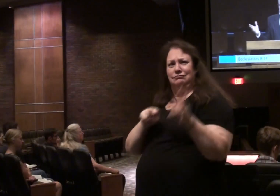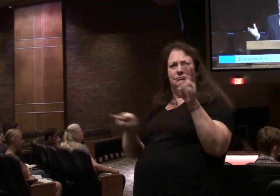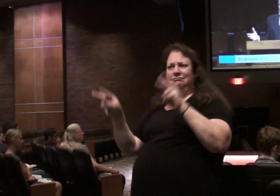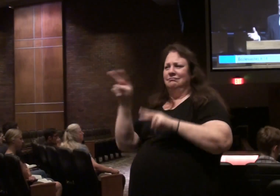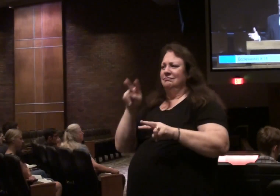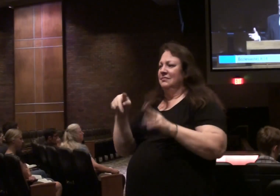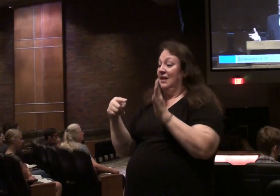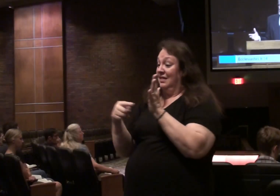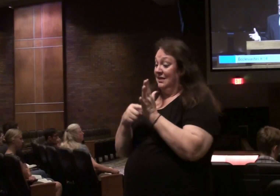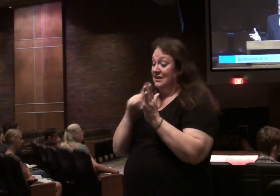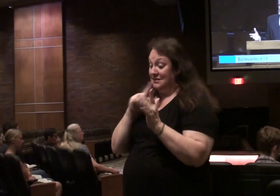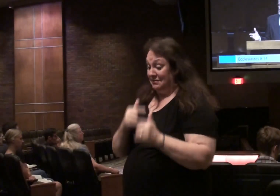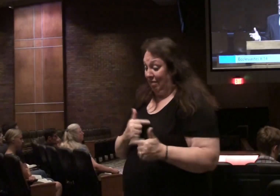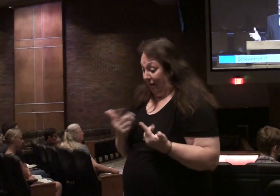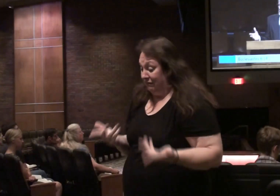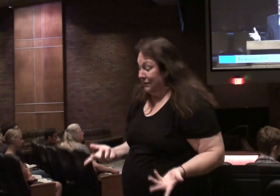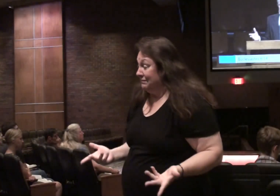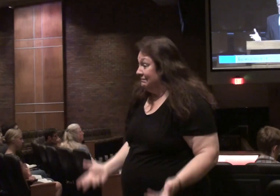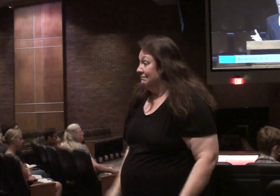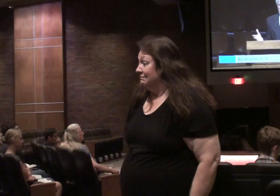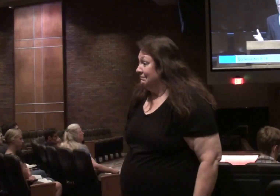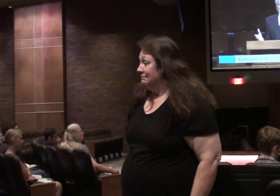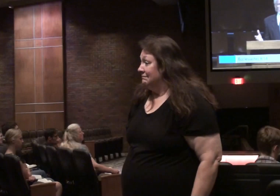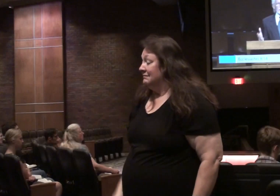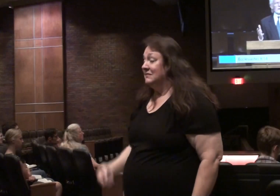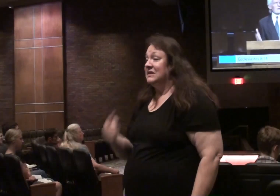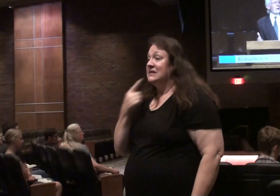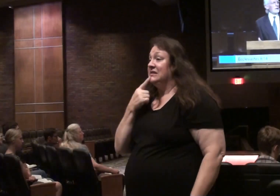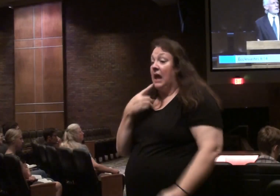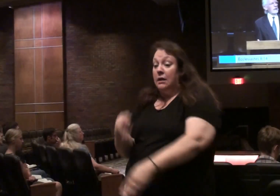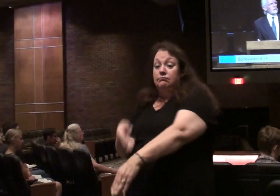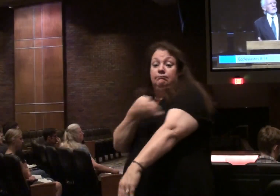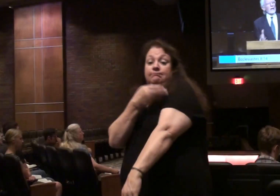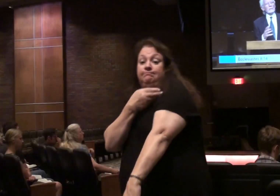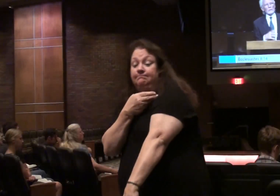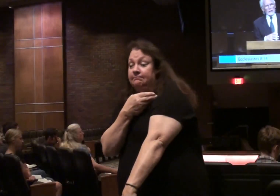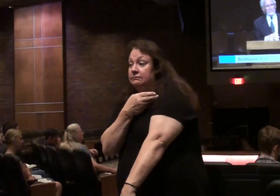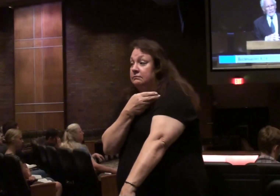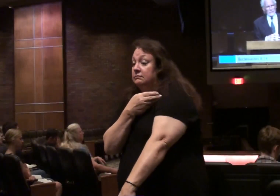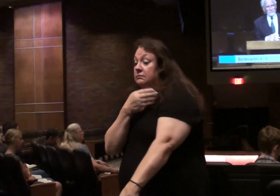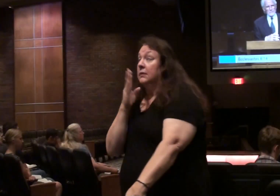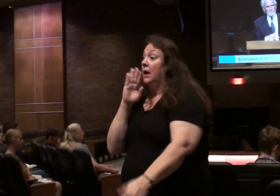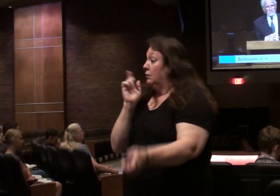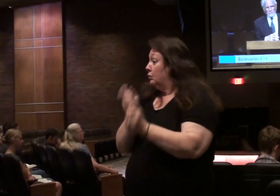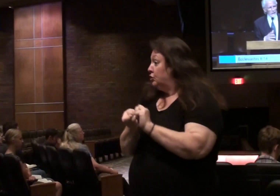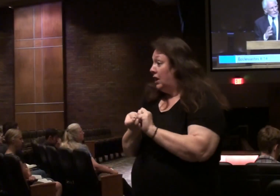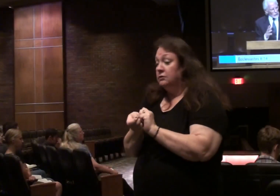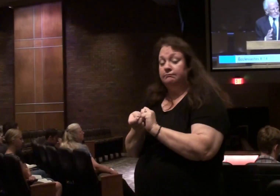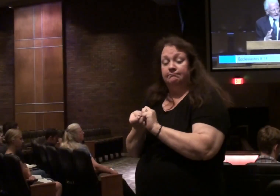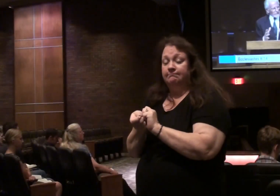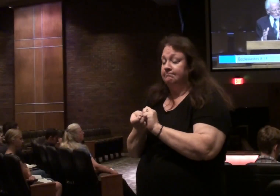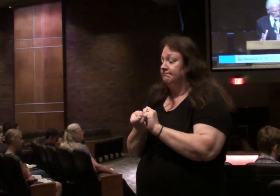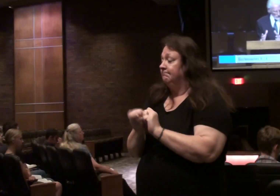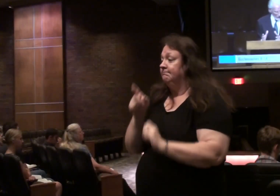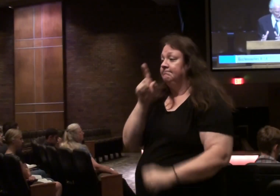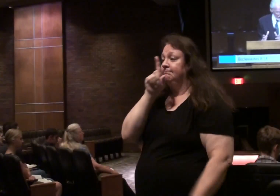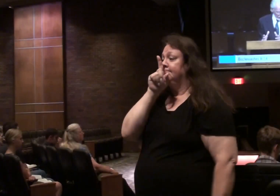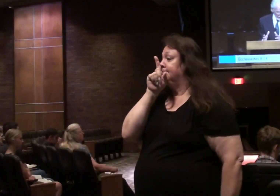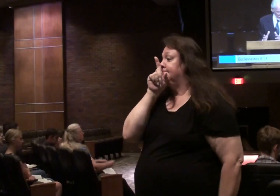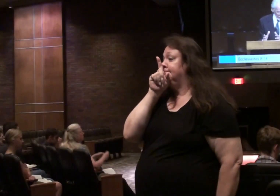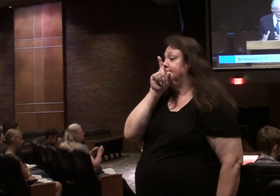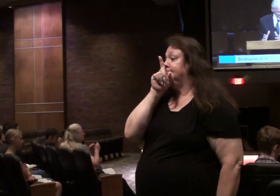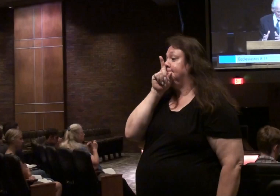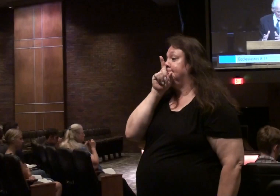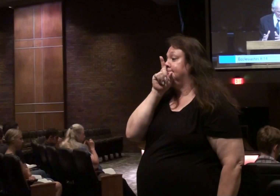This is life. Now, he doesn't say it's going to get better. He doesn't say we'll change it. Not in our days of this